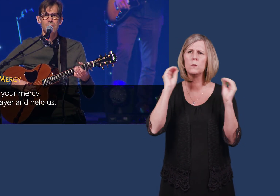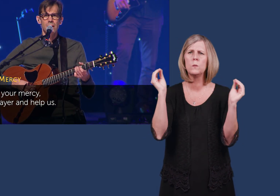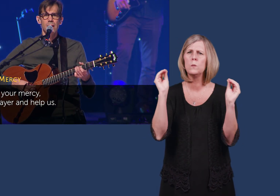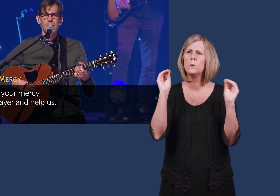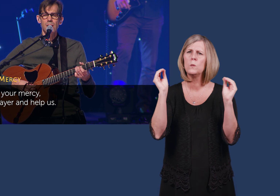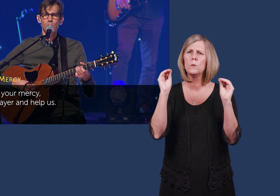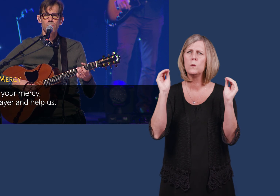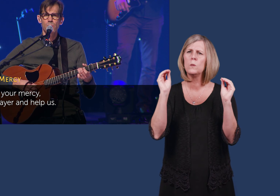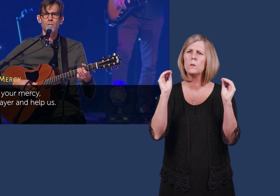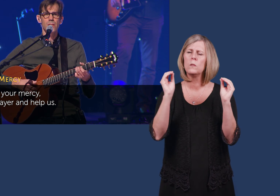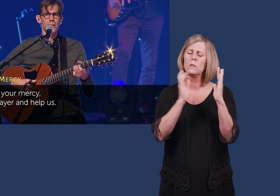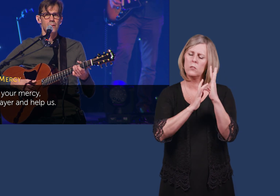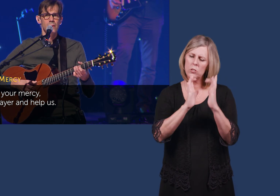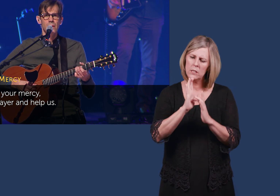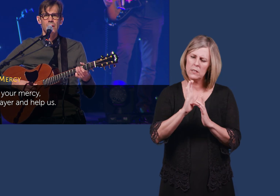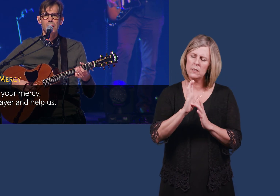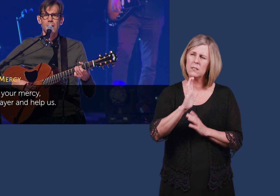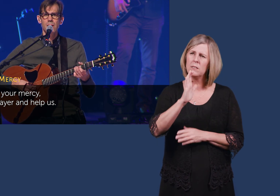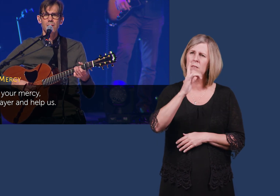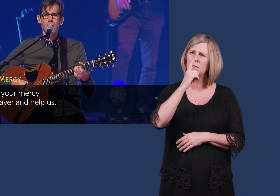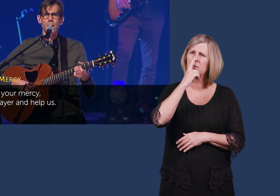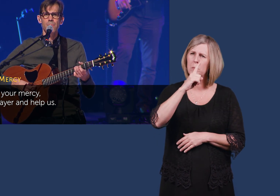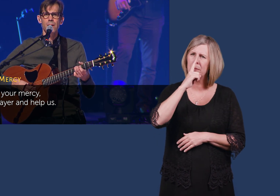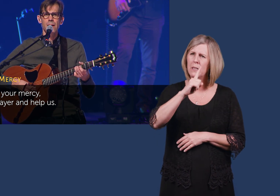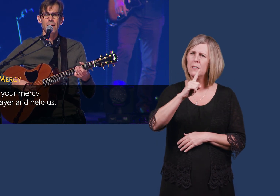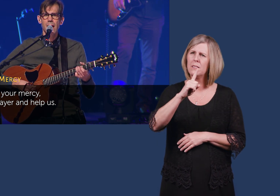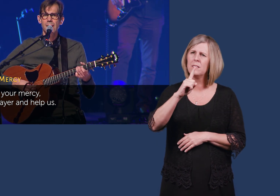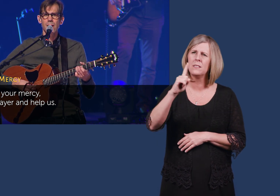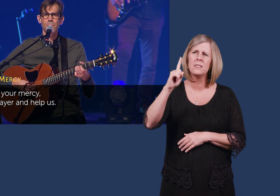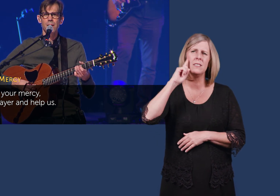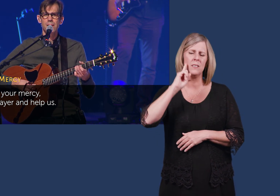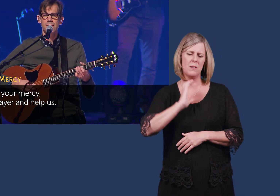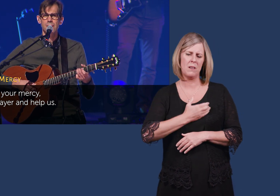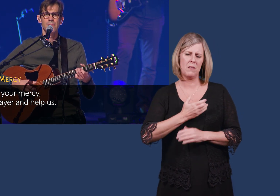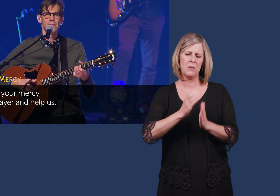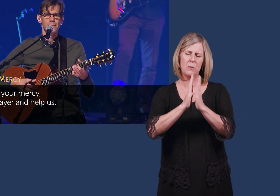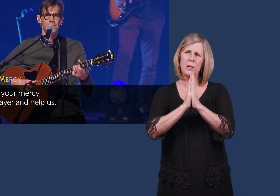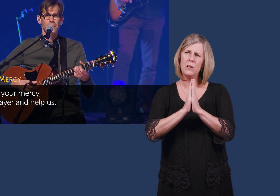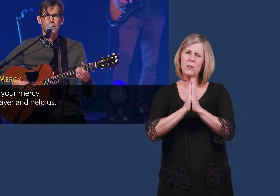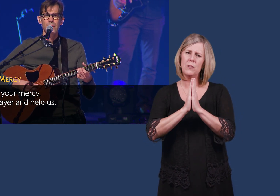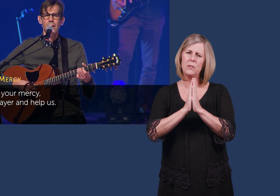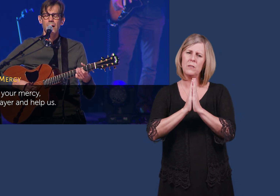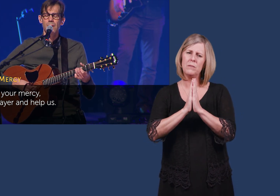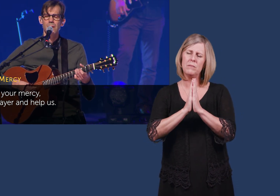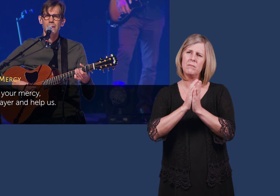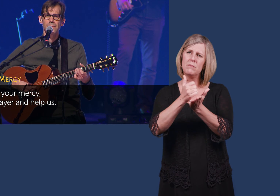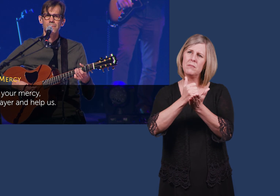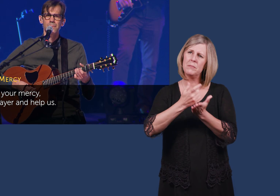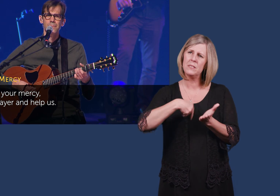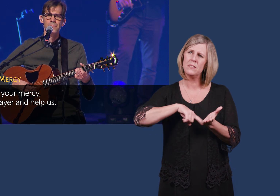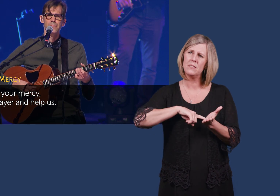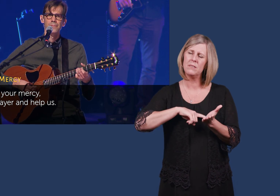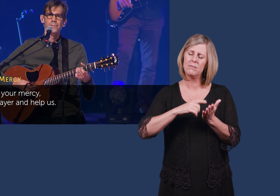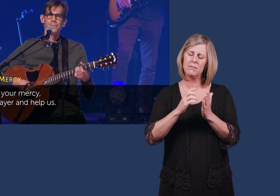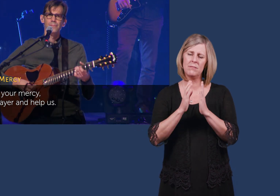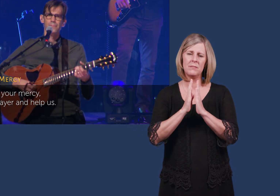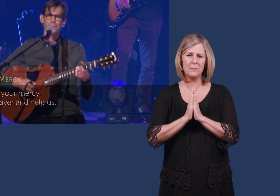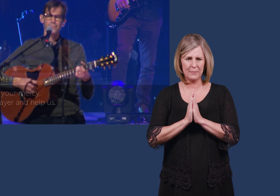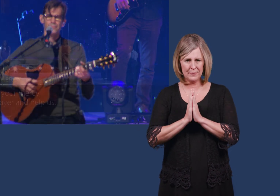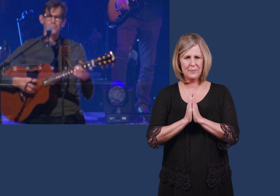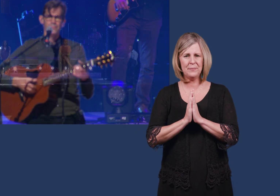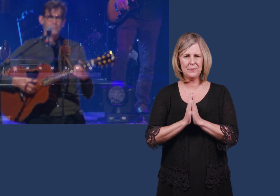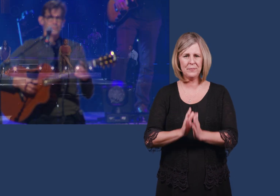Jesus, in your mercy, hear our prayer and help us. Amen.